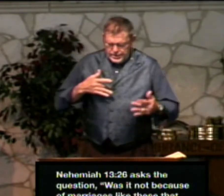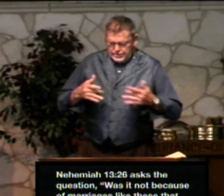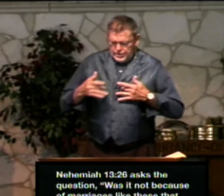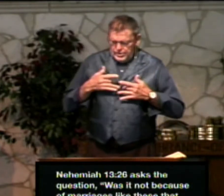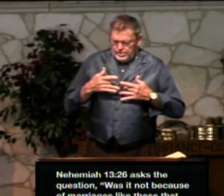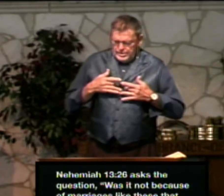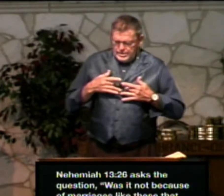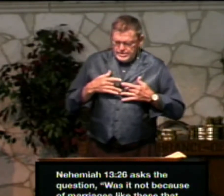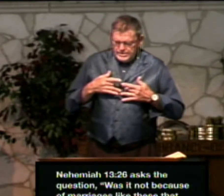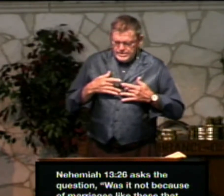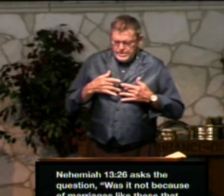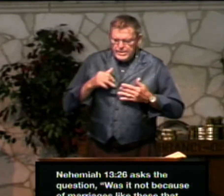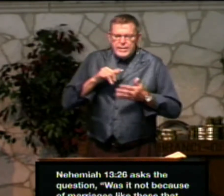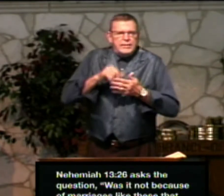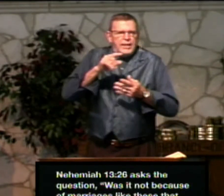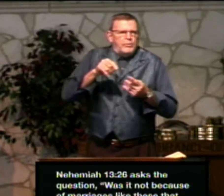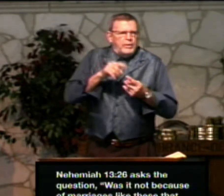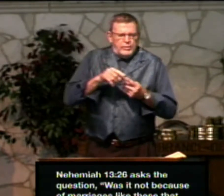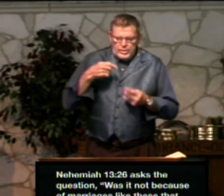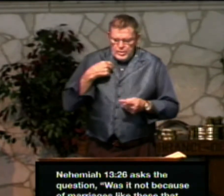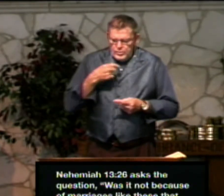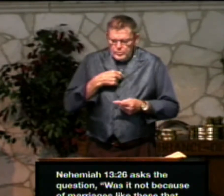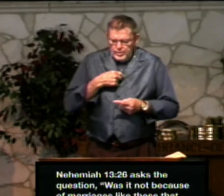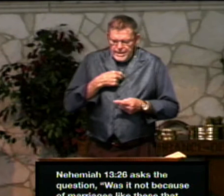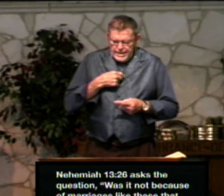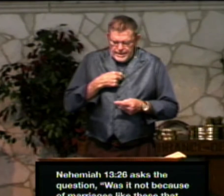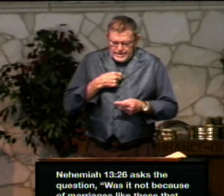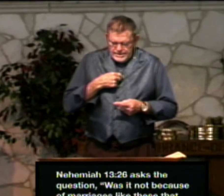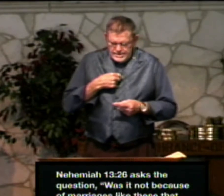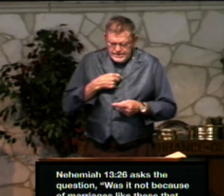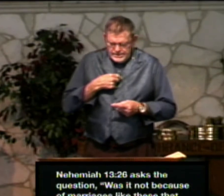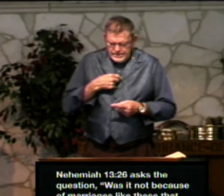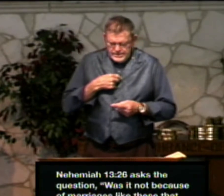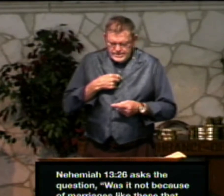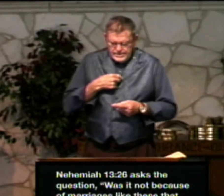God's concern is that when we